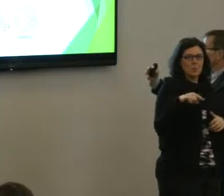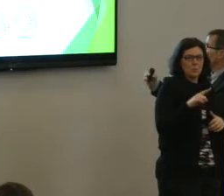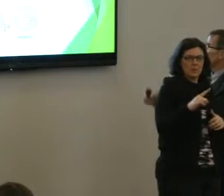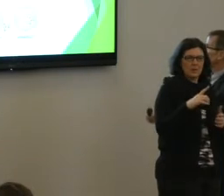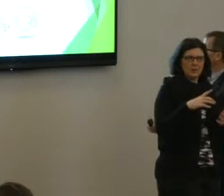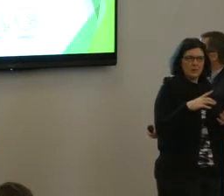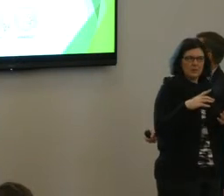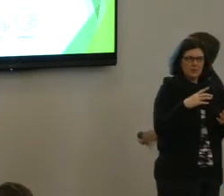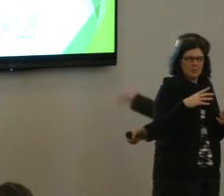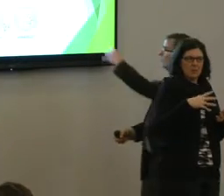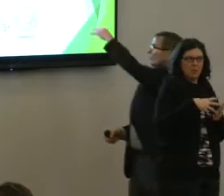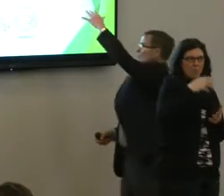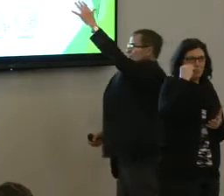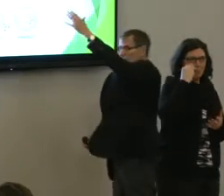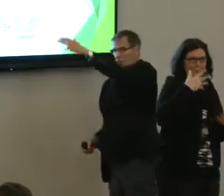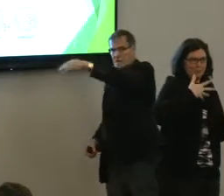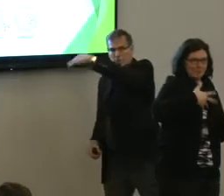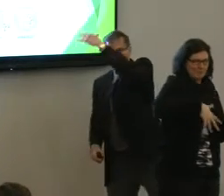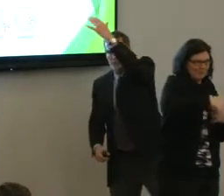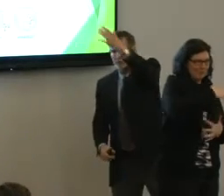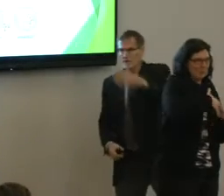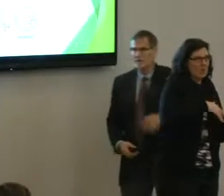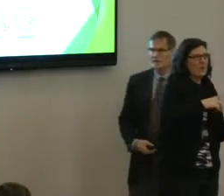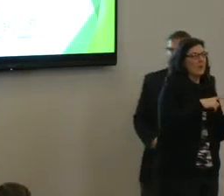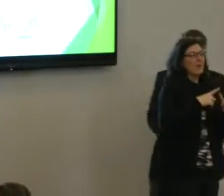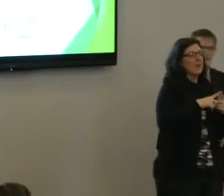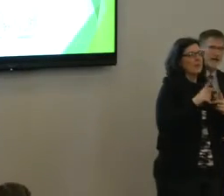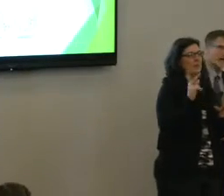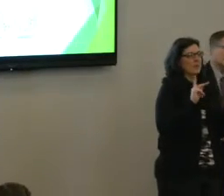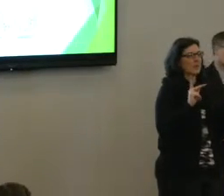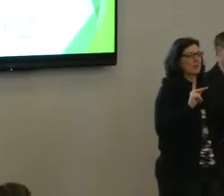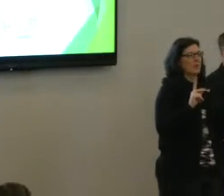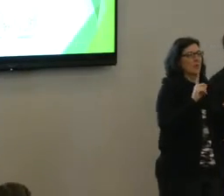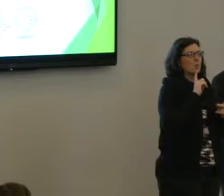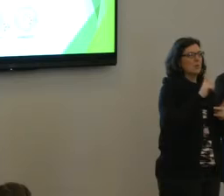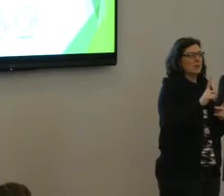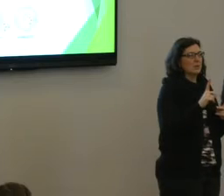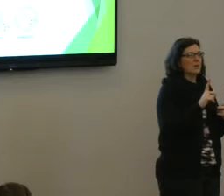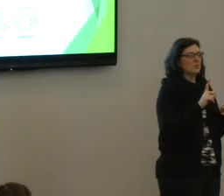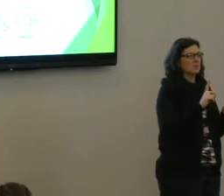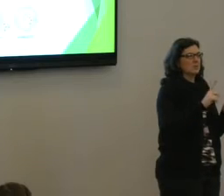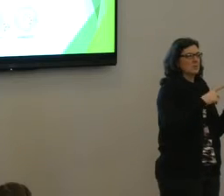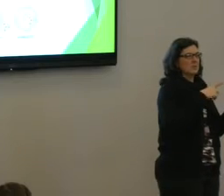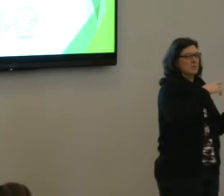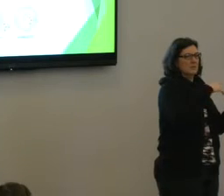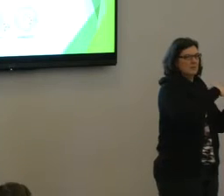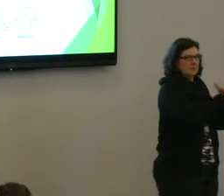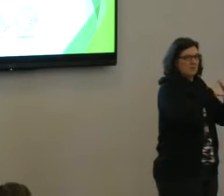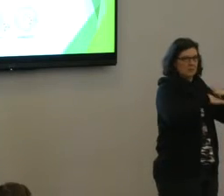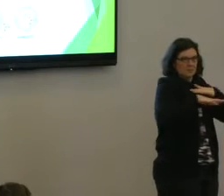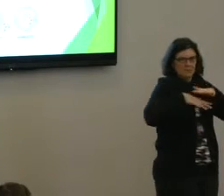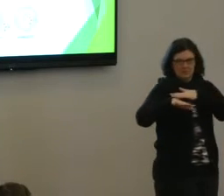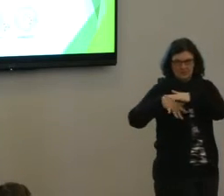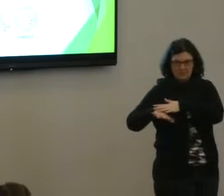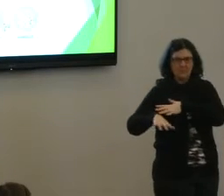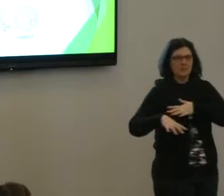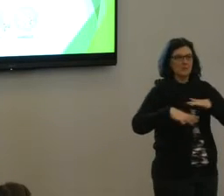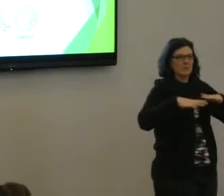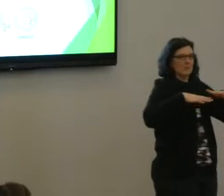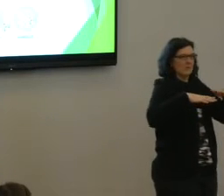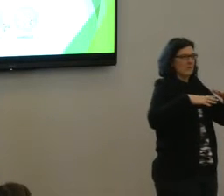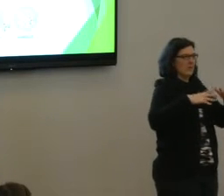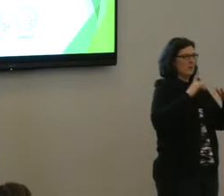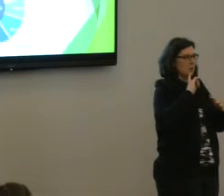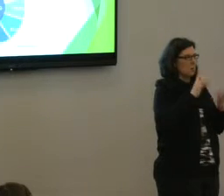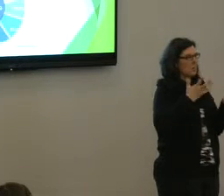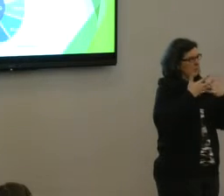of herd? And then inclusion, where people are really scattered throughout maybe the congregation or the